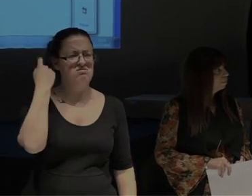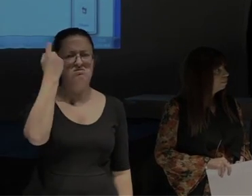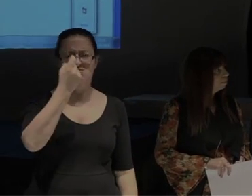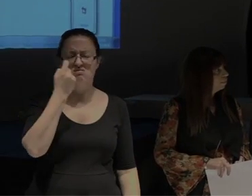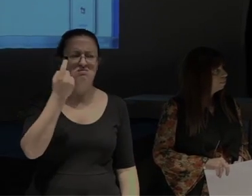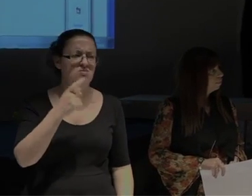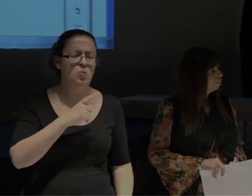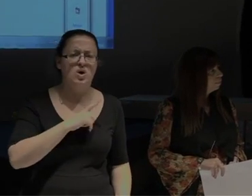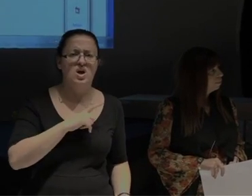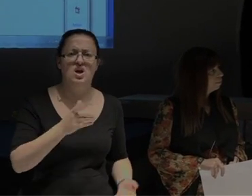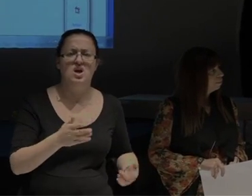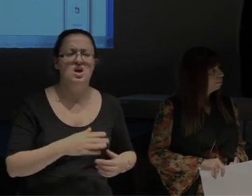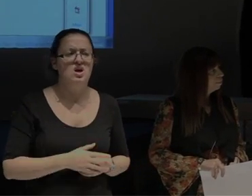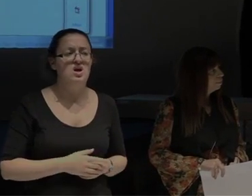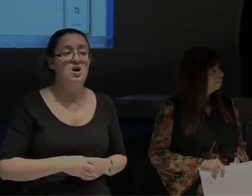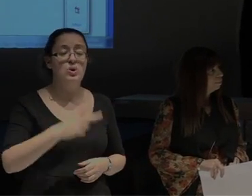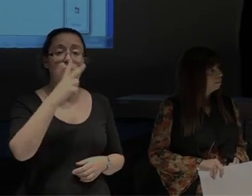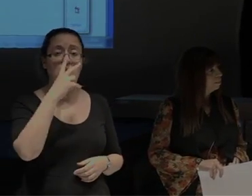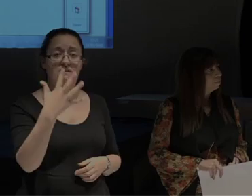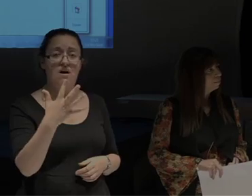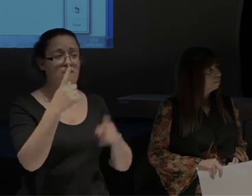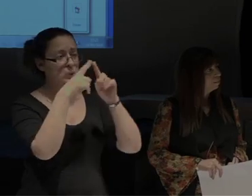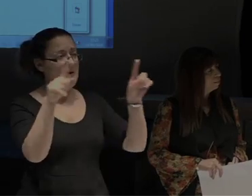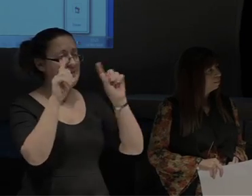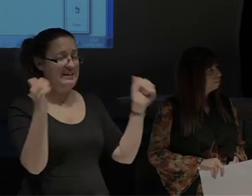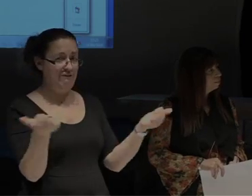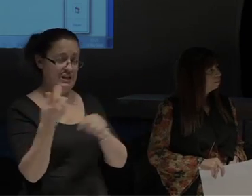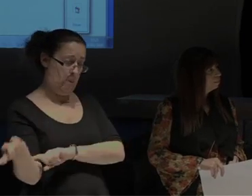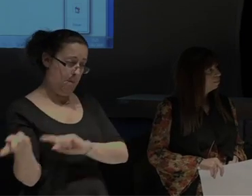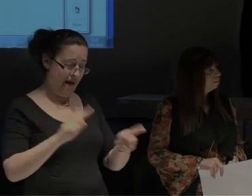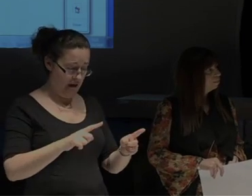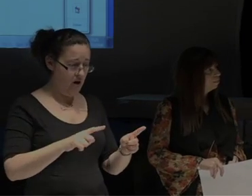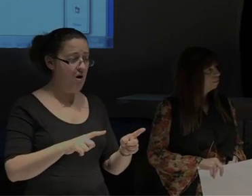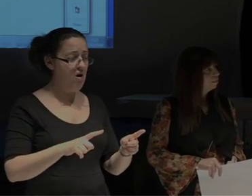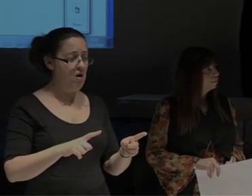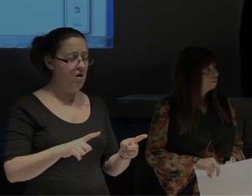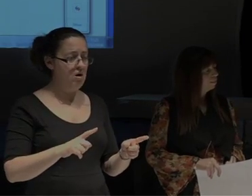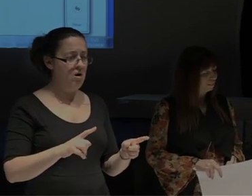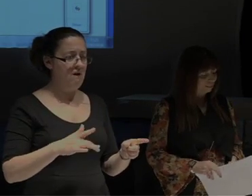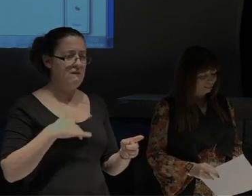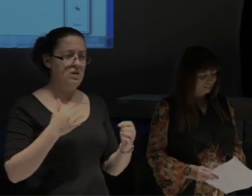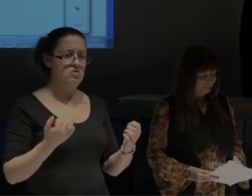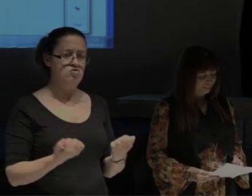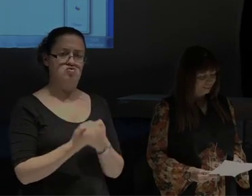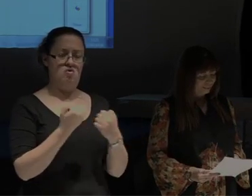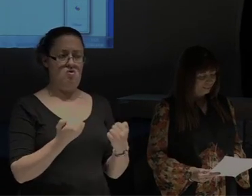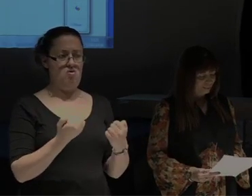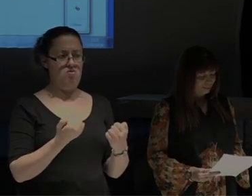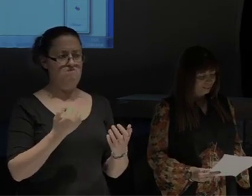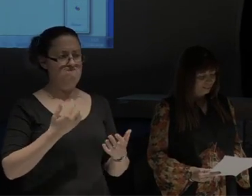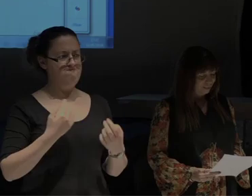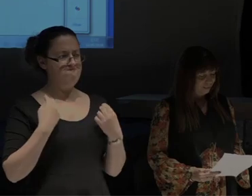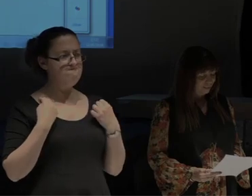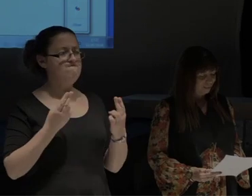about. At 25, I'd come back from university, and I felt stronger, I felt more determined,